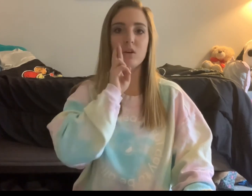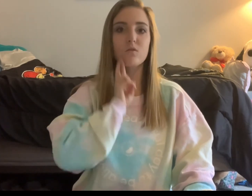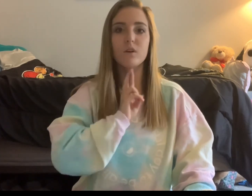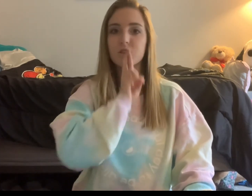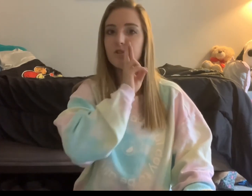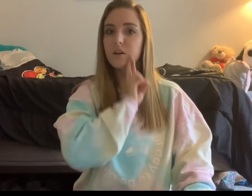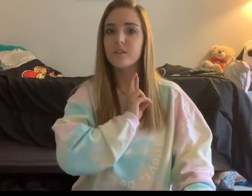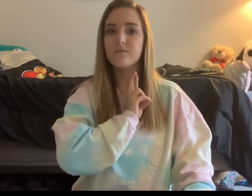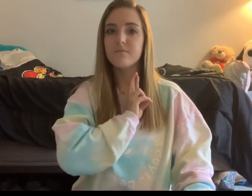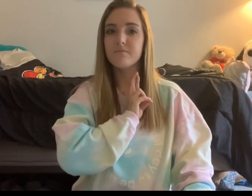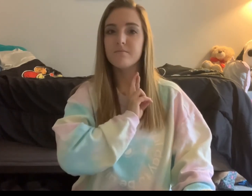Restaurant.